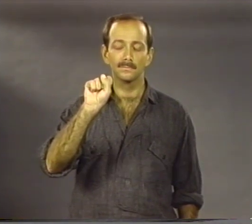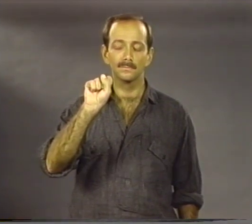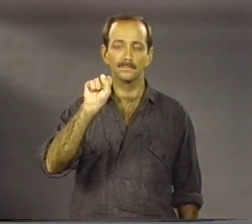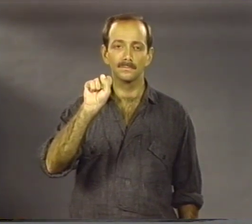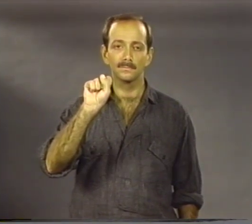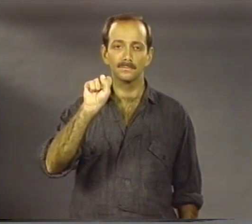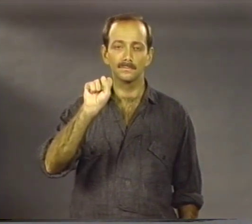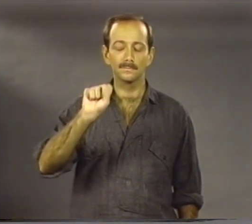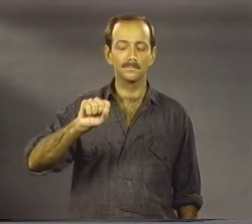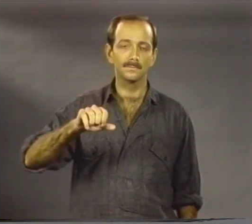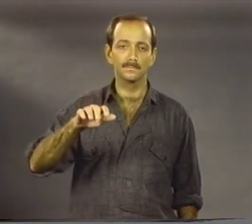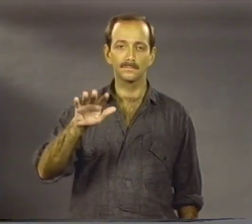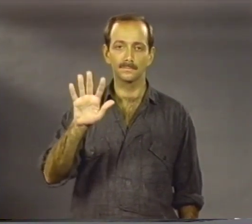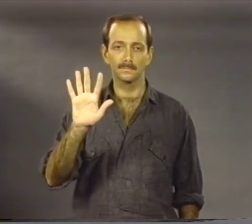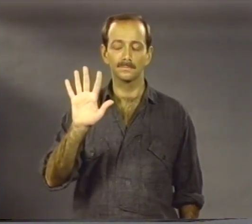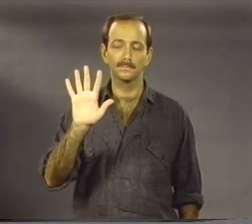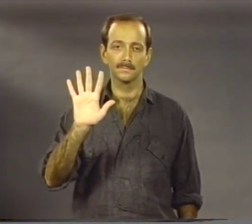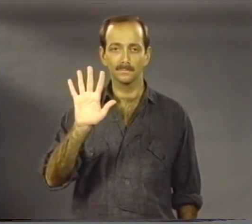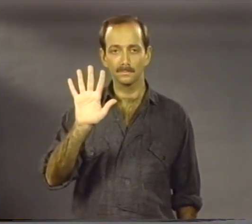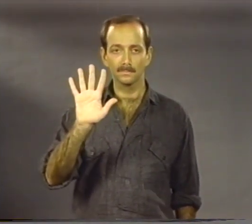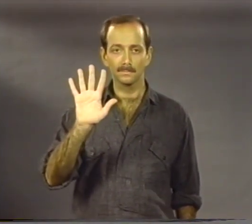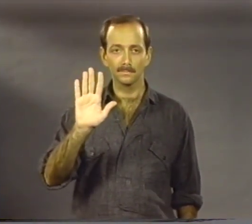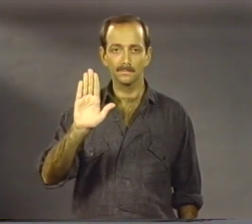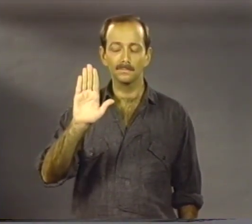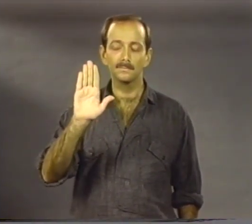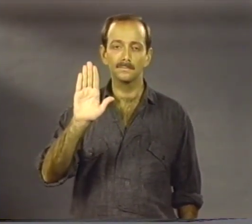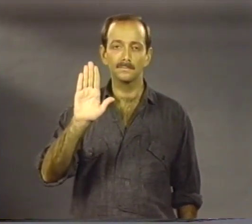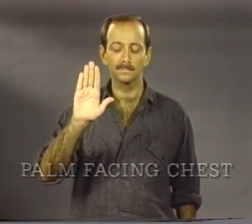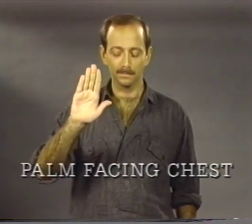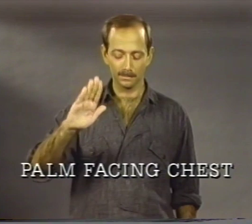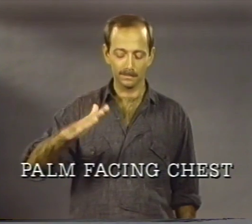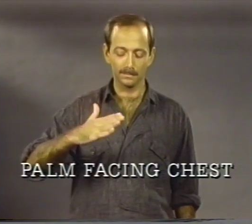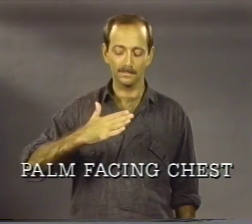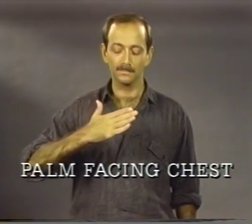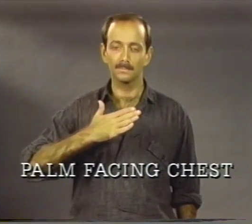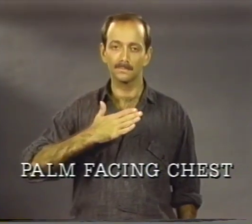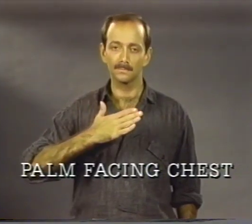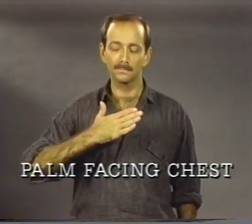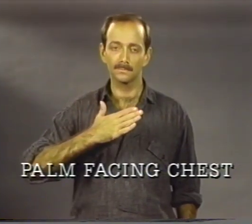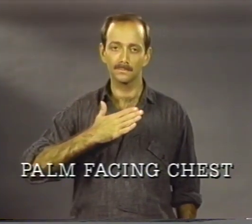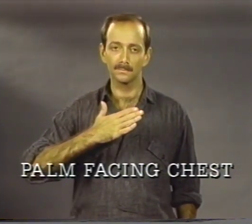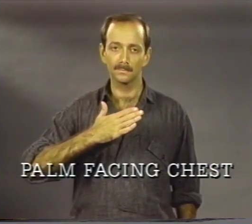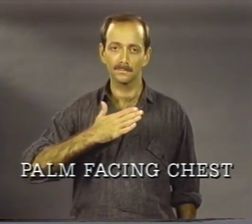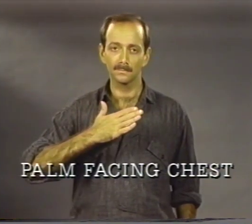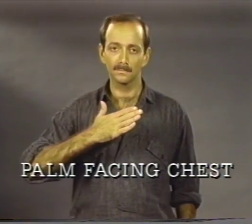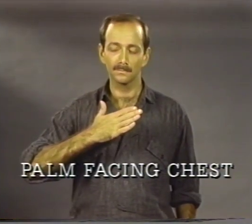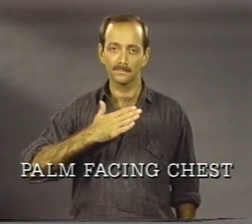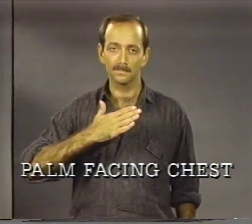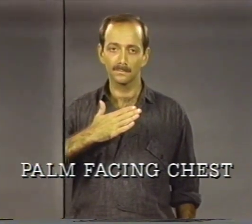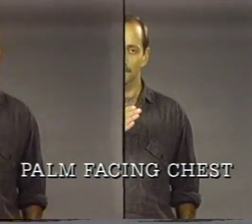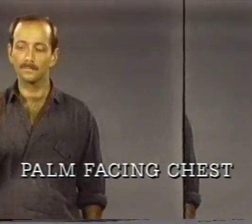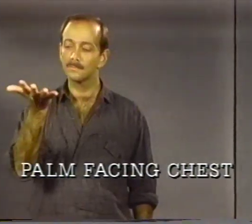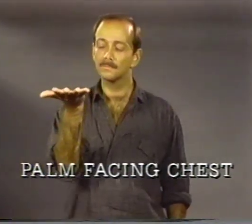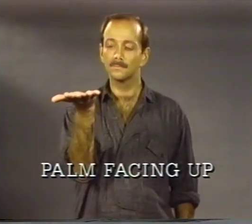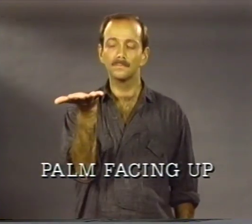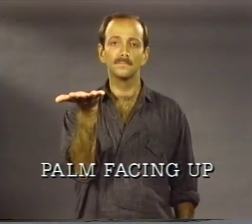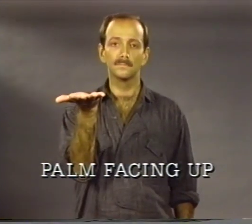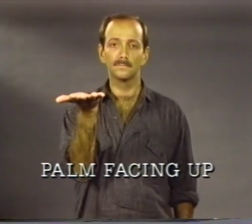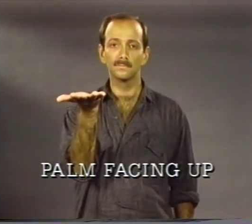the orientation of the palm when making a sign. An open palm is facing the chest. The 5-hand palm